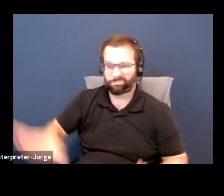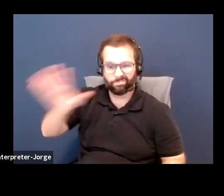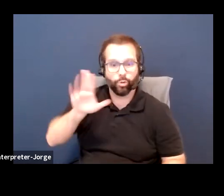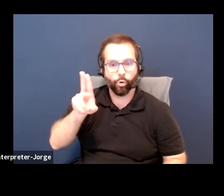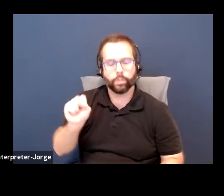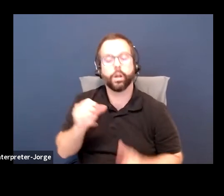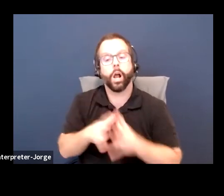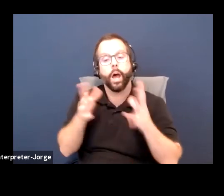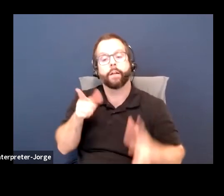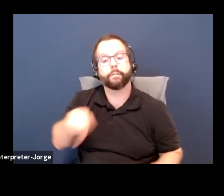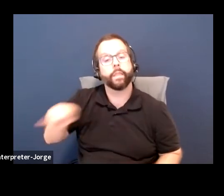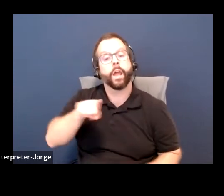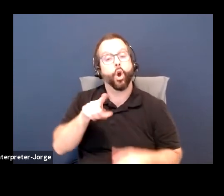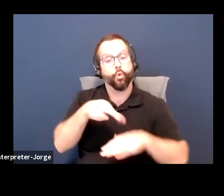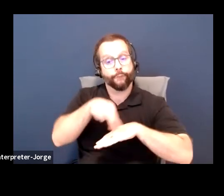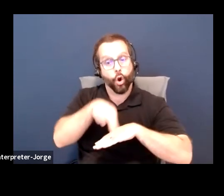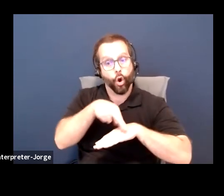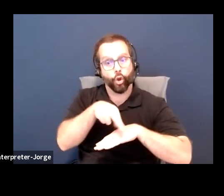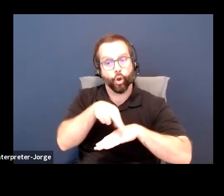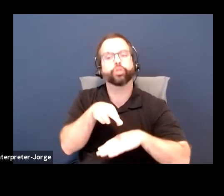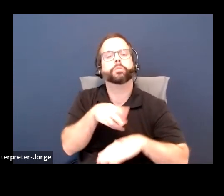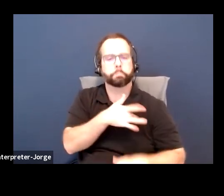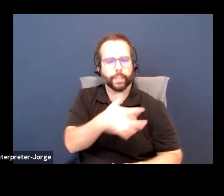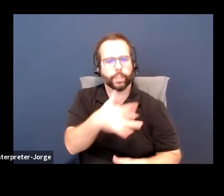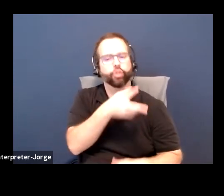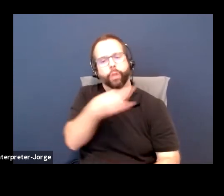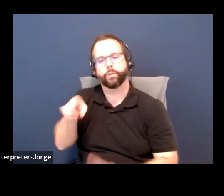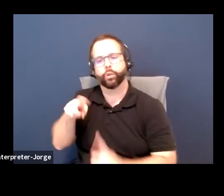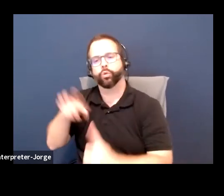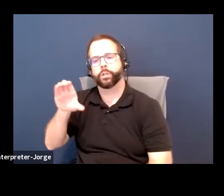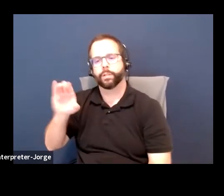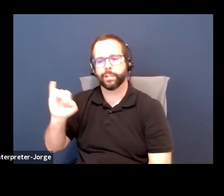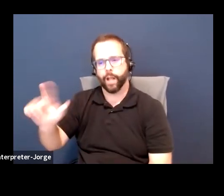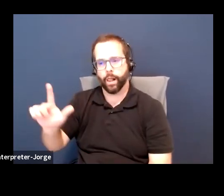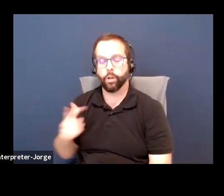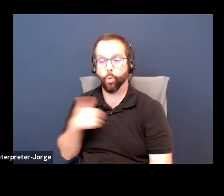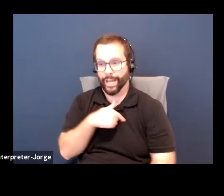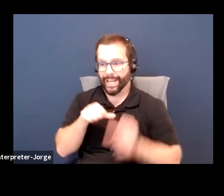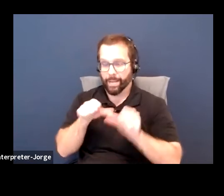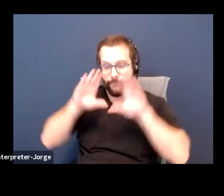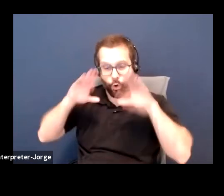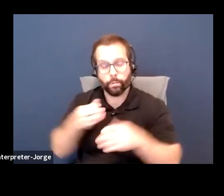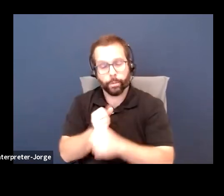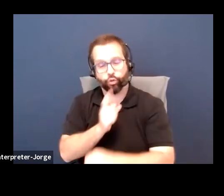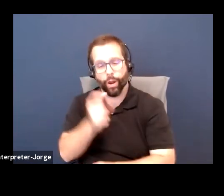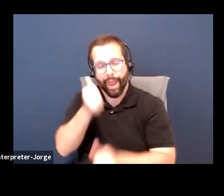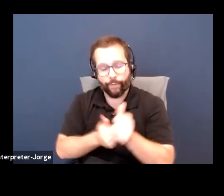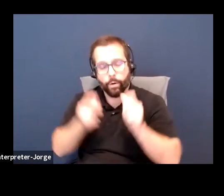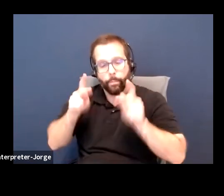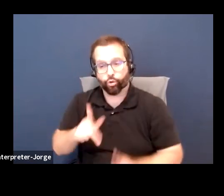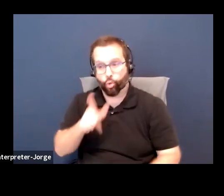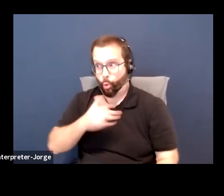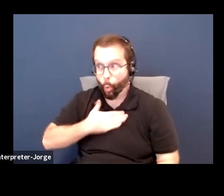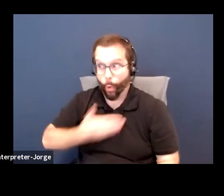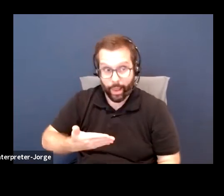CILs. And while we are keeping our focus on making sure that every person who is willing will